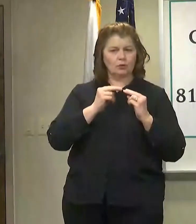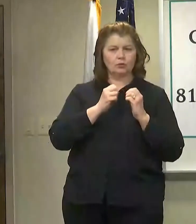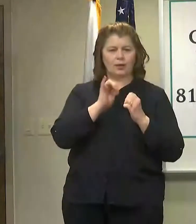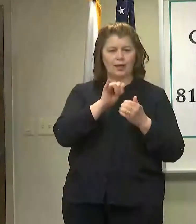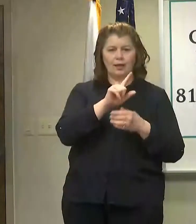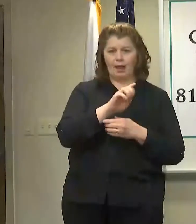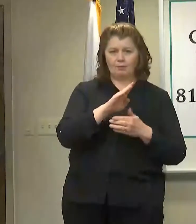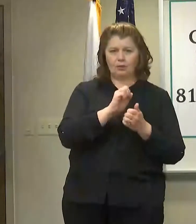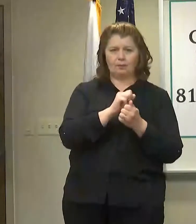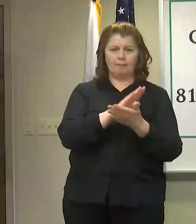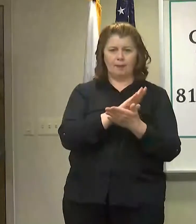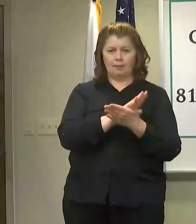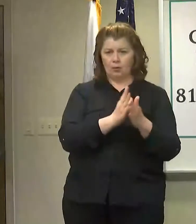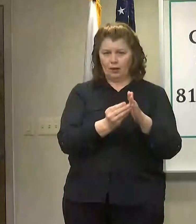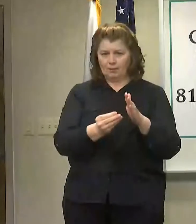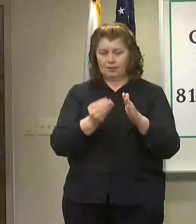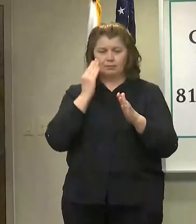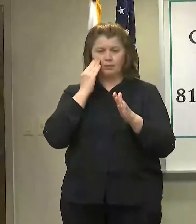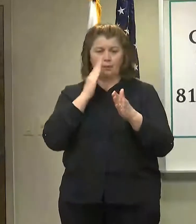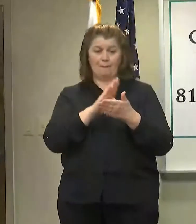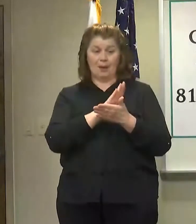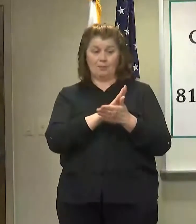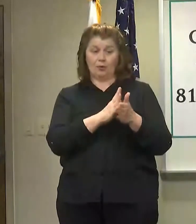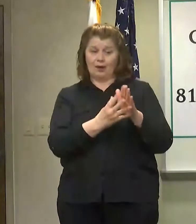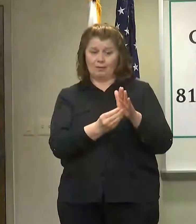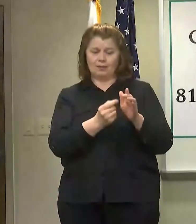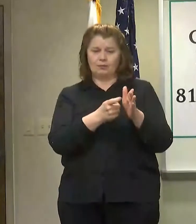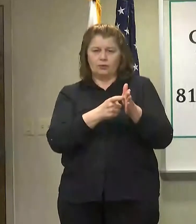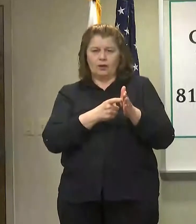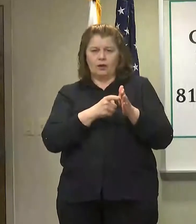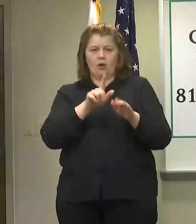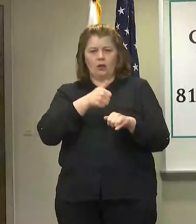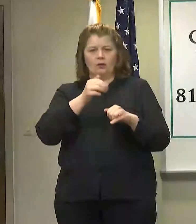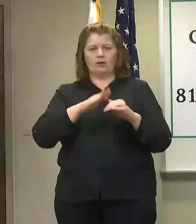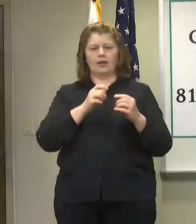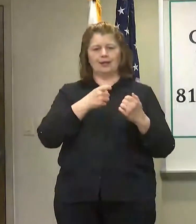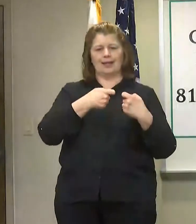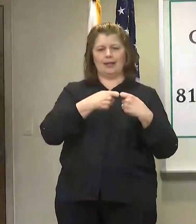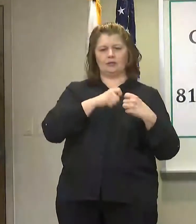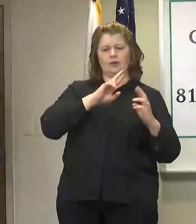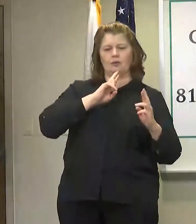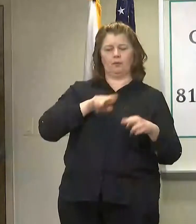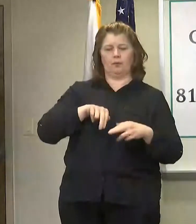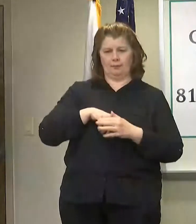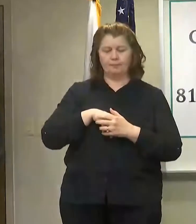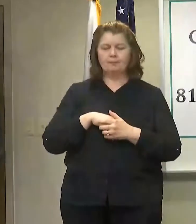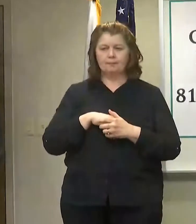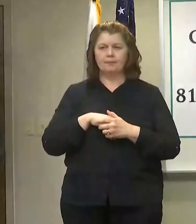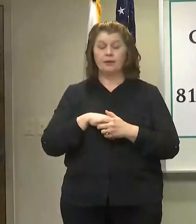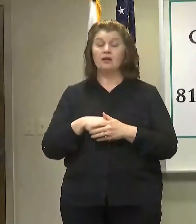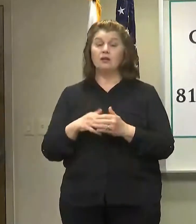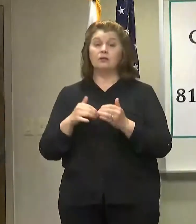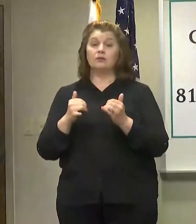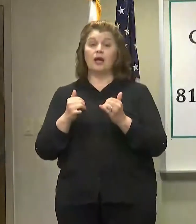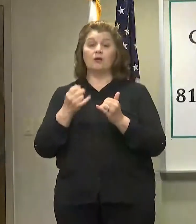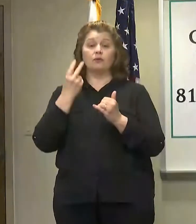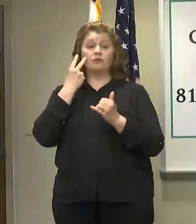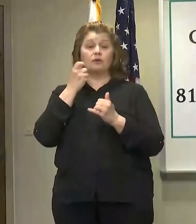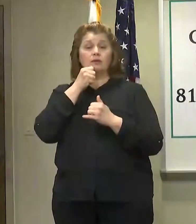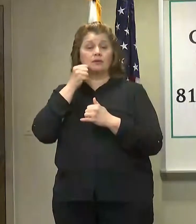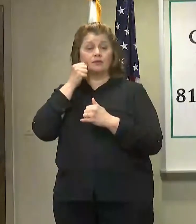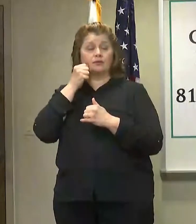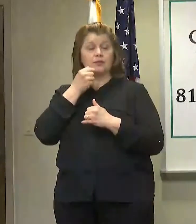as we can. But we all know paper copies take a lot longer than electronic reporting. So in the meantime, what you saw yesterday, as we